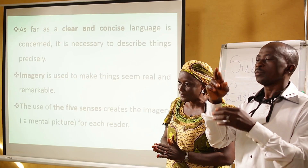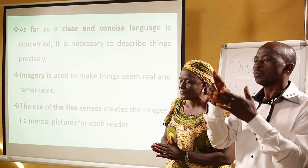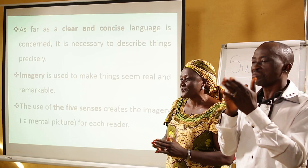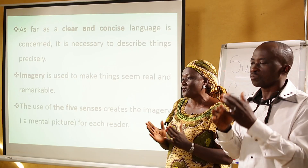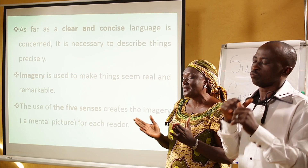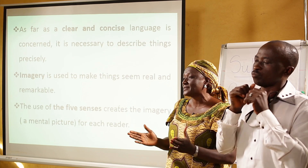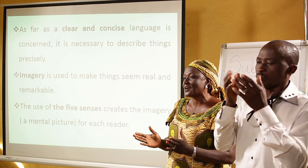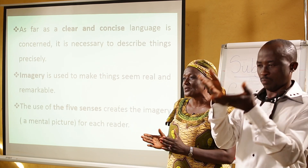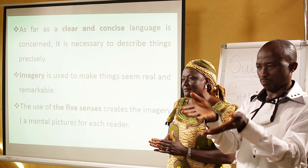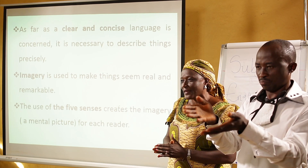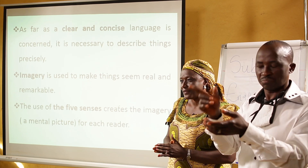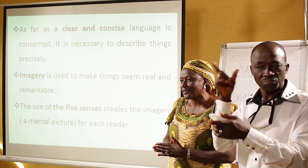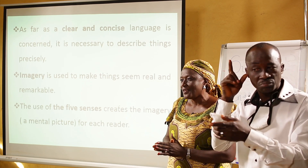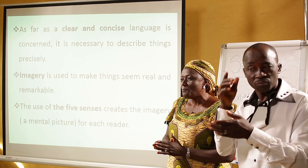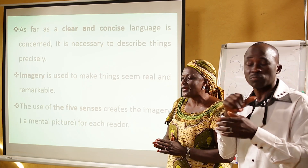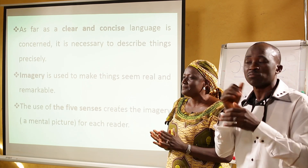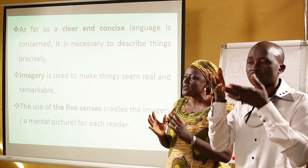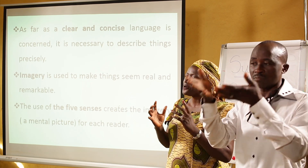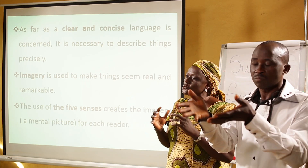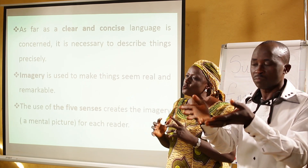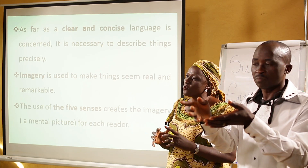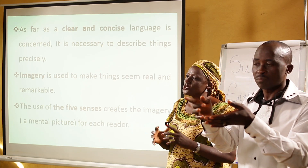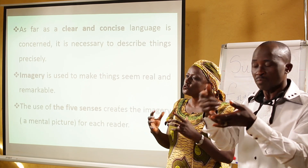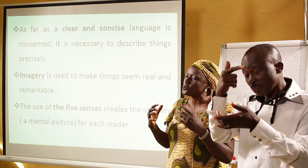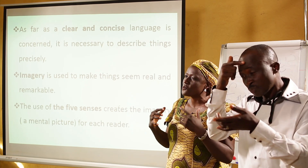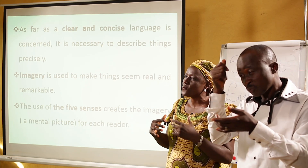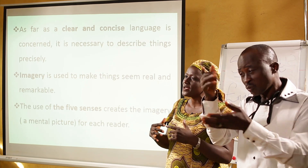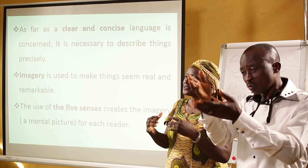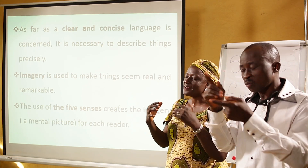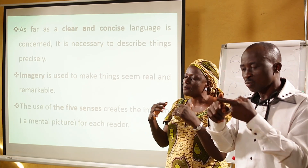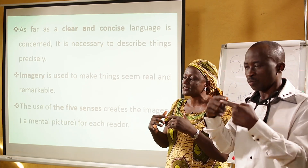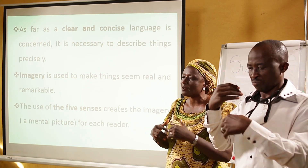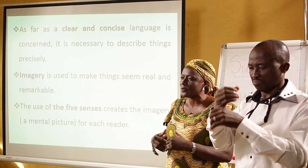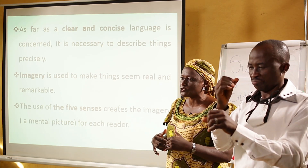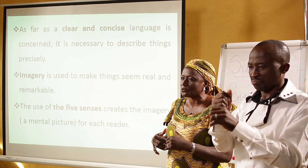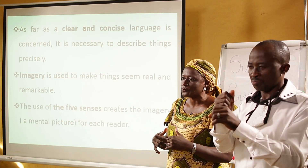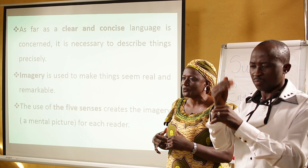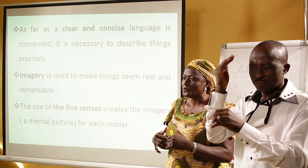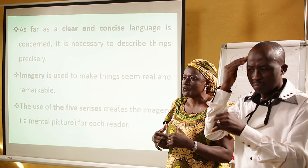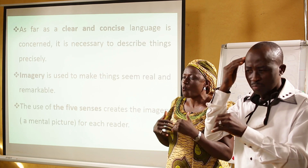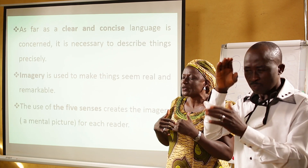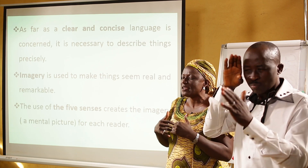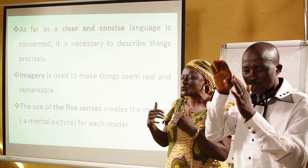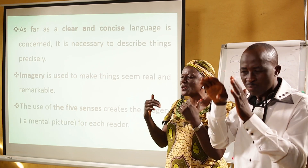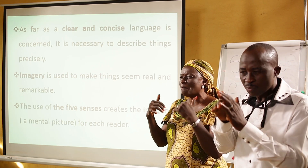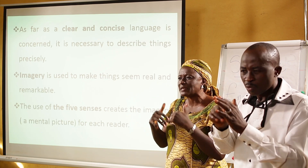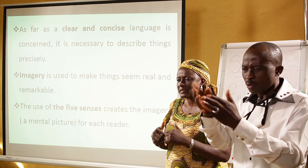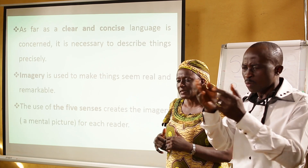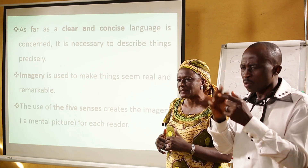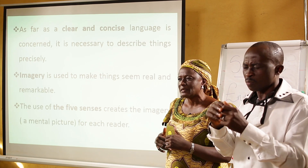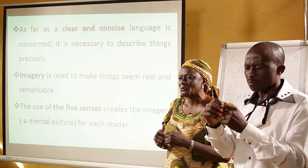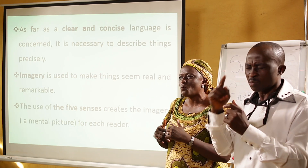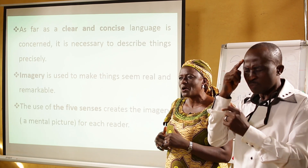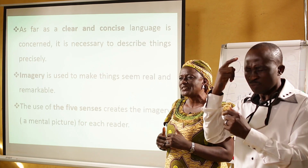wasn't there, your listener wasn't there, but because you want to create a mental picture, you want him to